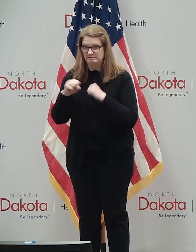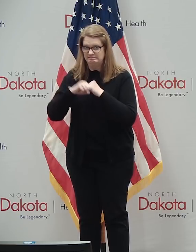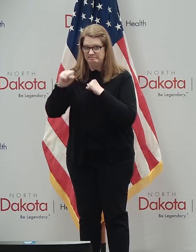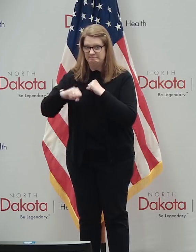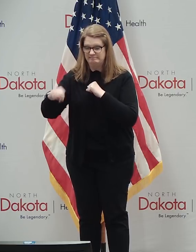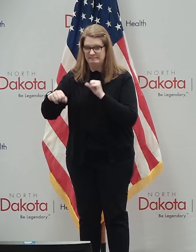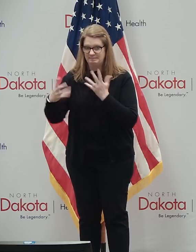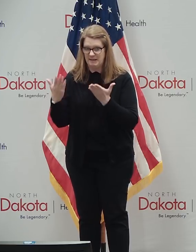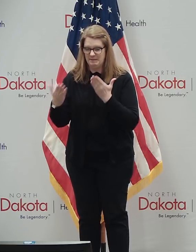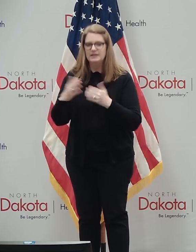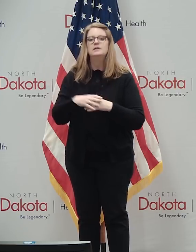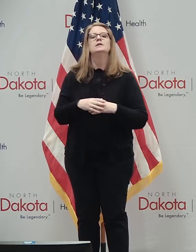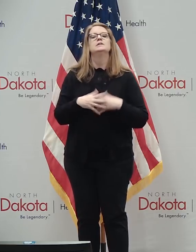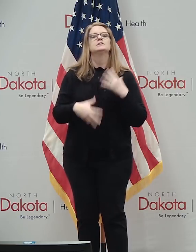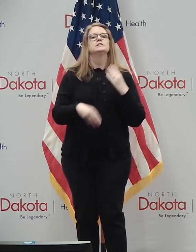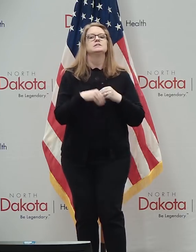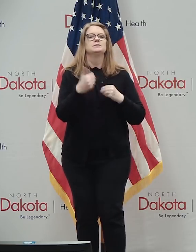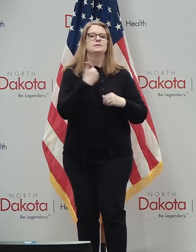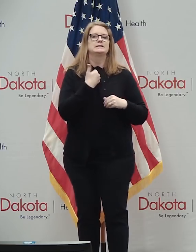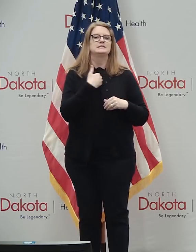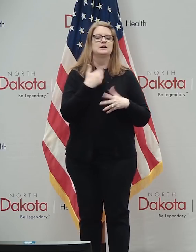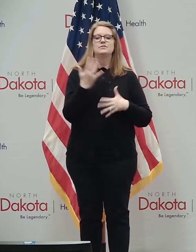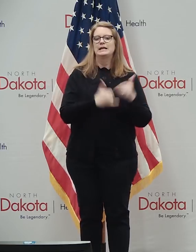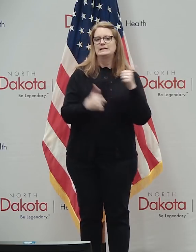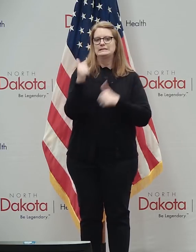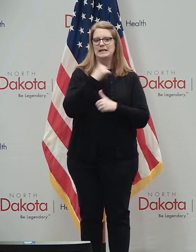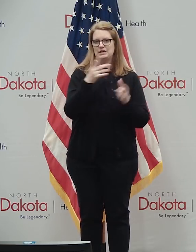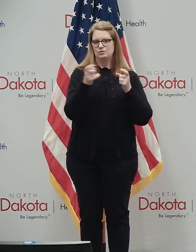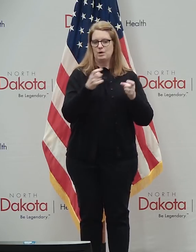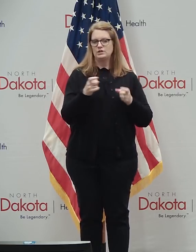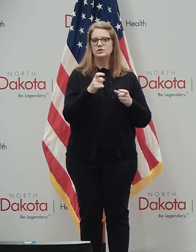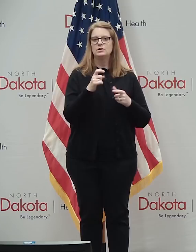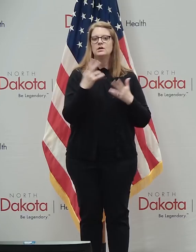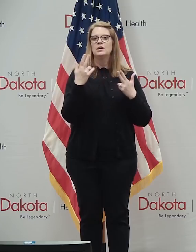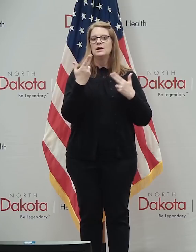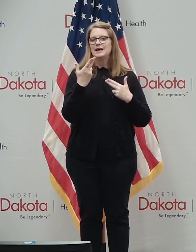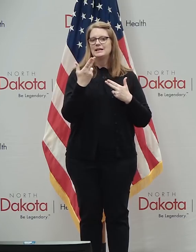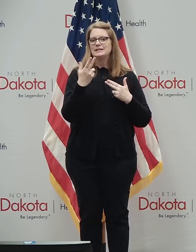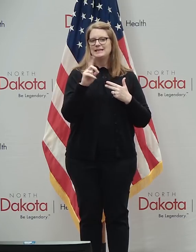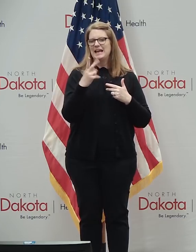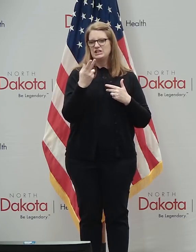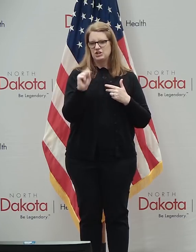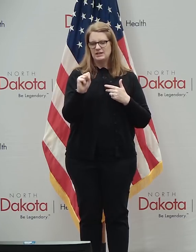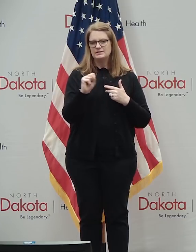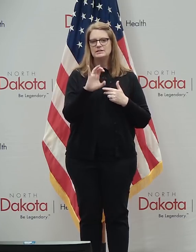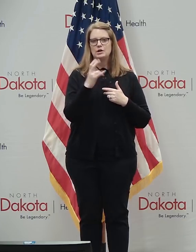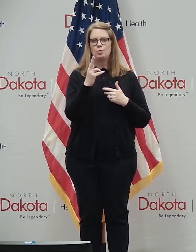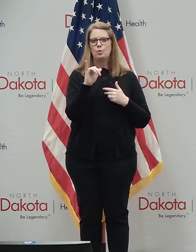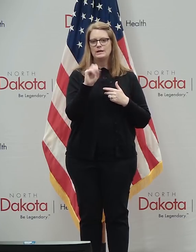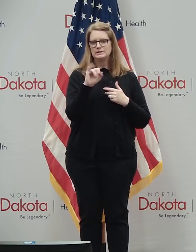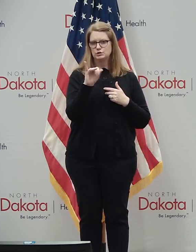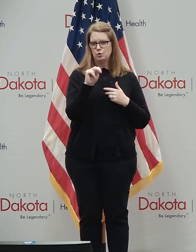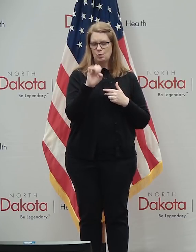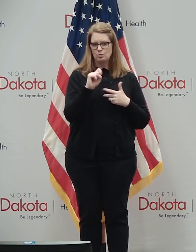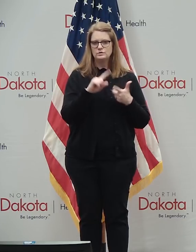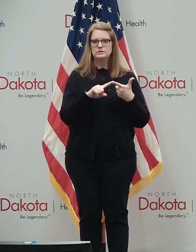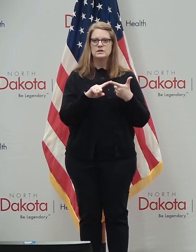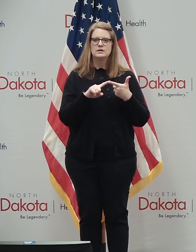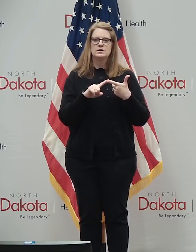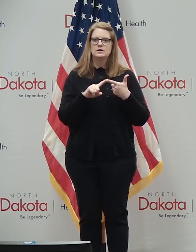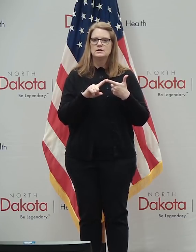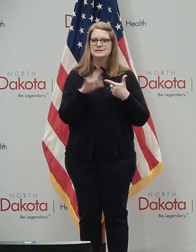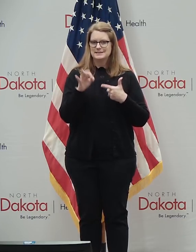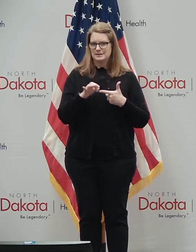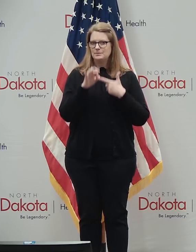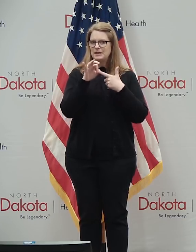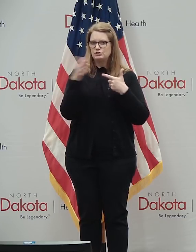in addition to myself, we'll have Executive Director of Human Services for North Dakota, Chris Jones, speaking. We're going to have some